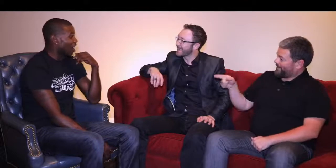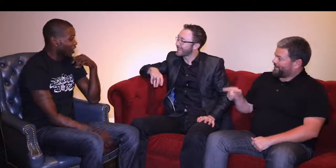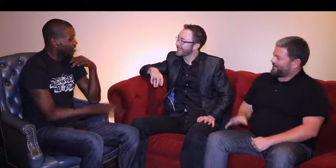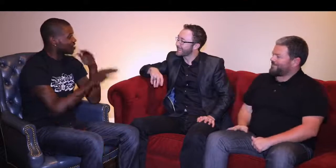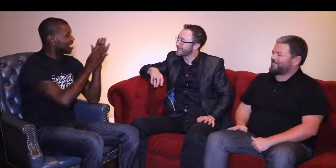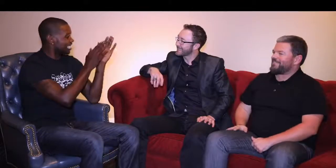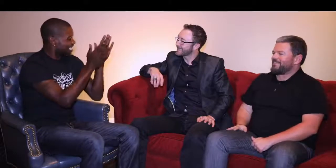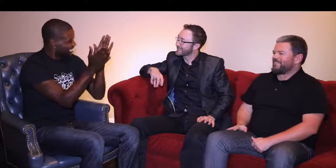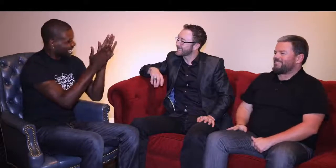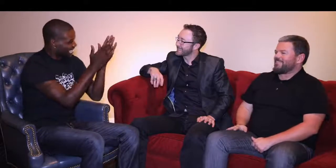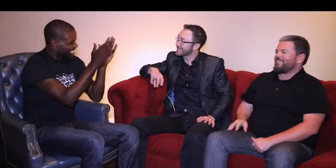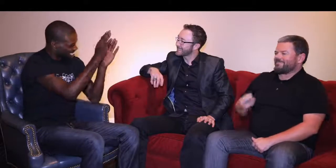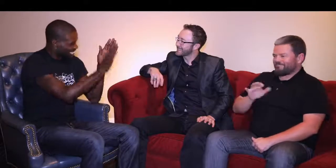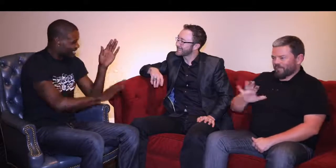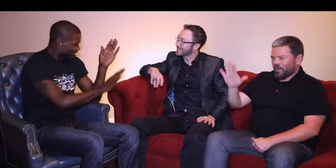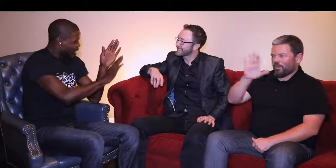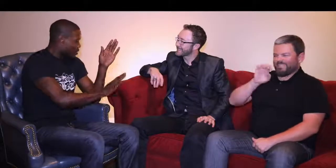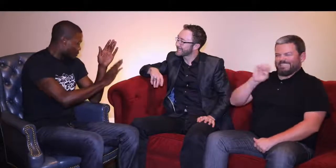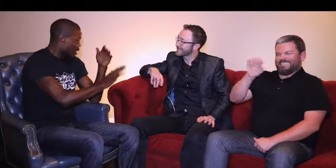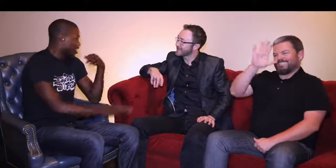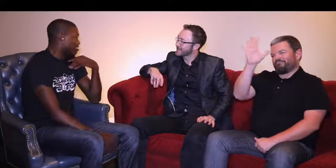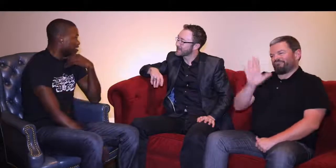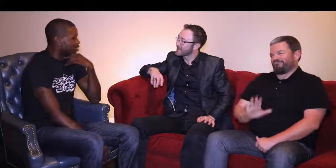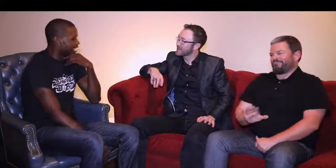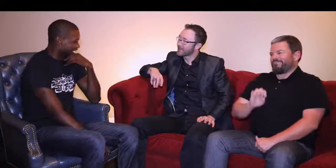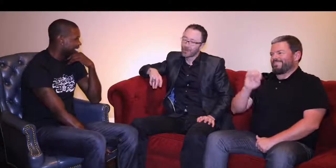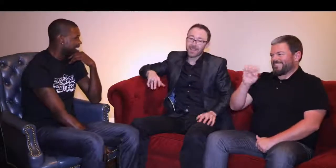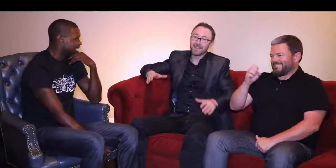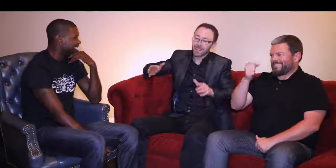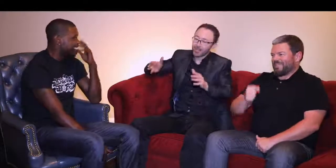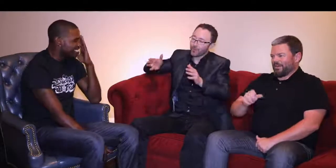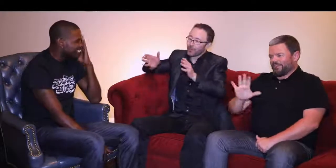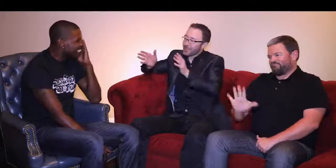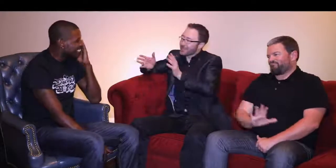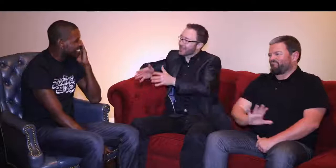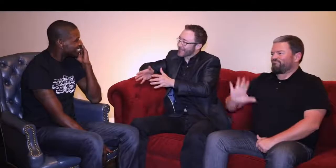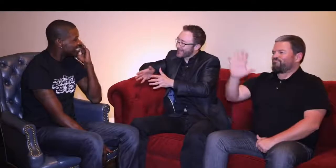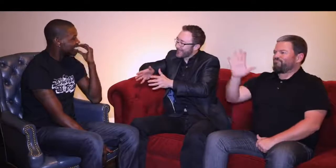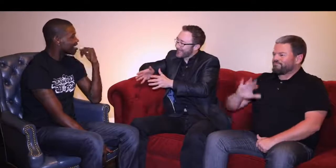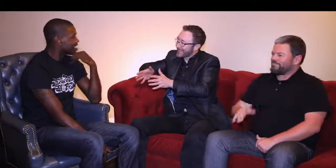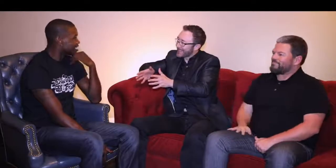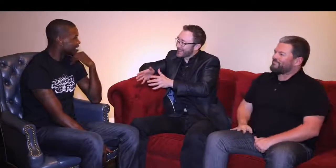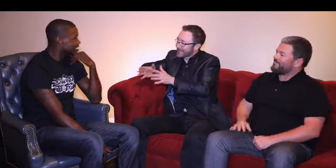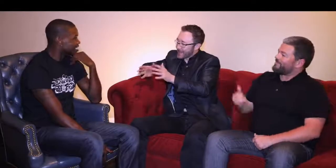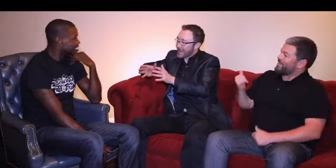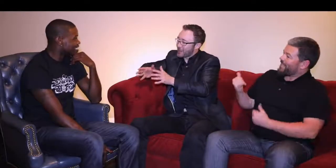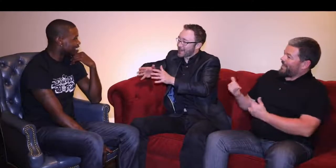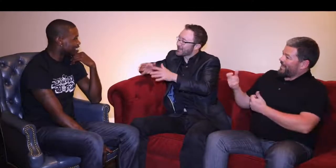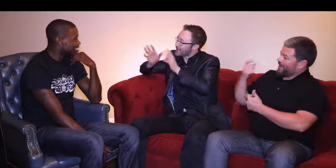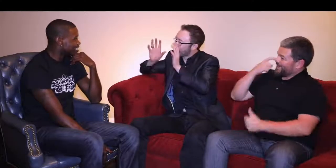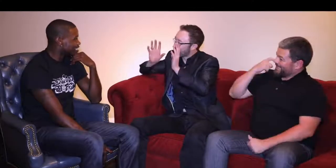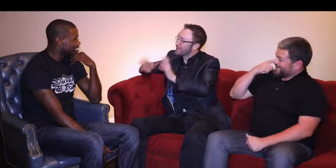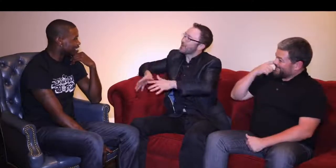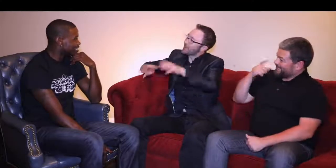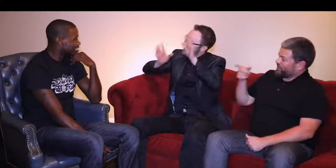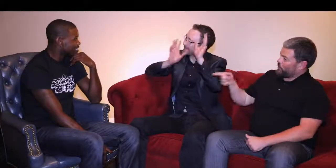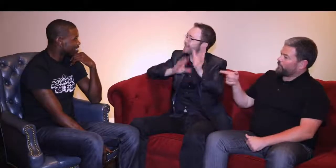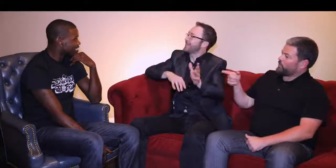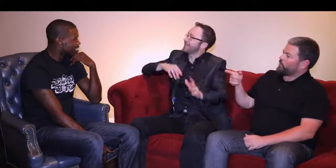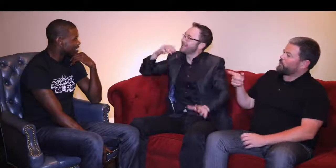To the East. To the To the East. Well, and now you've recently done that transition from the U.S. to London